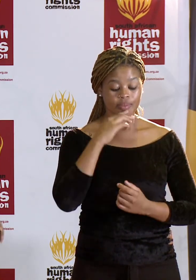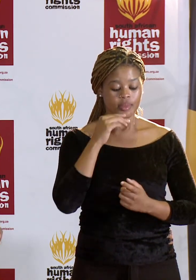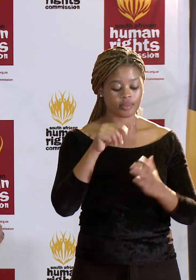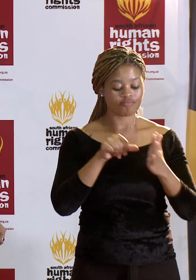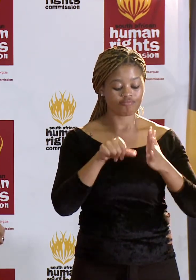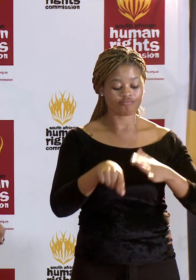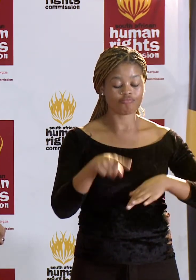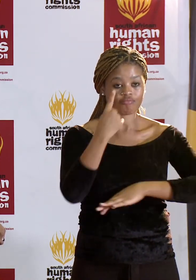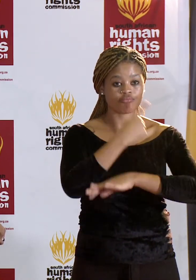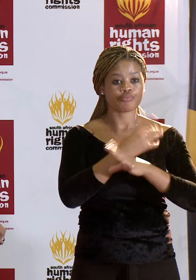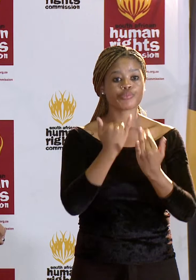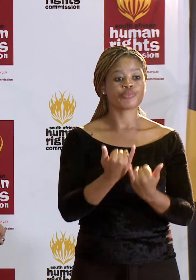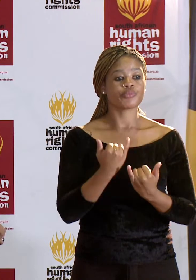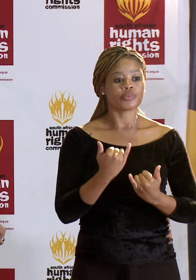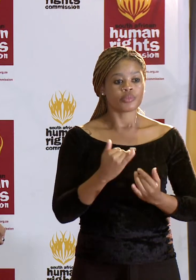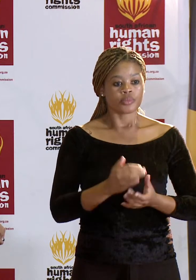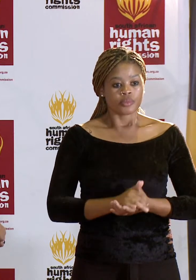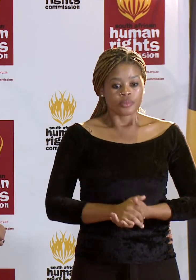today.